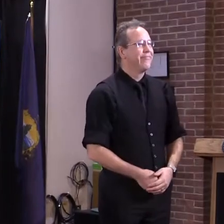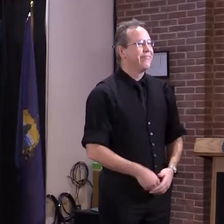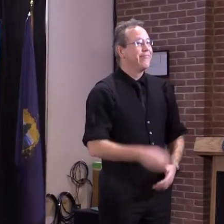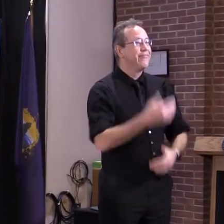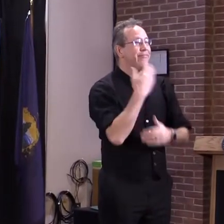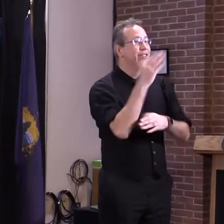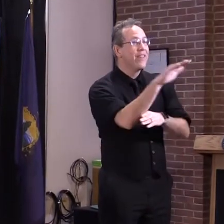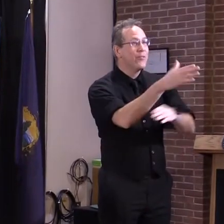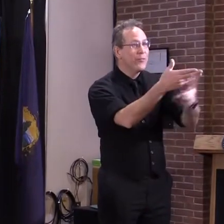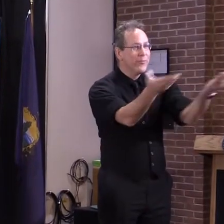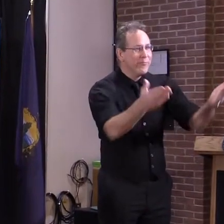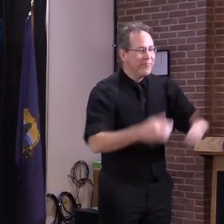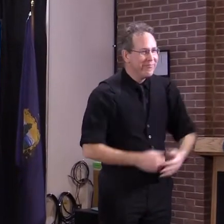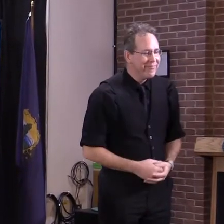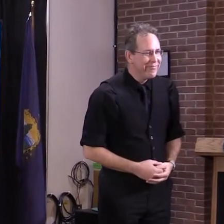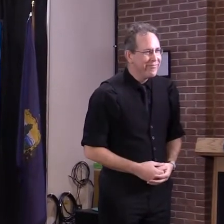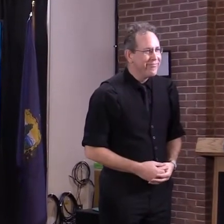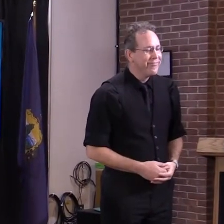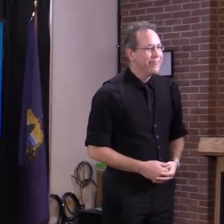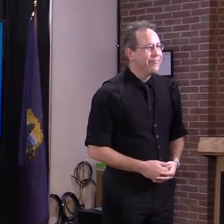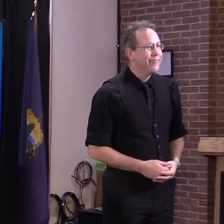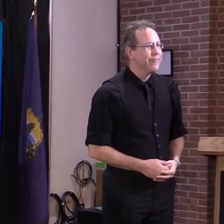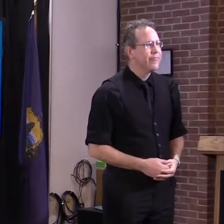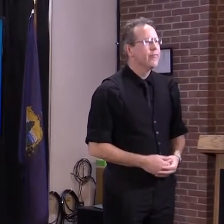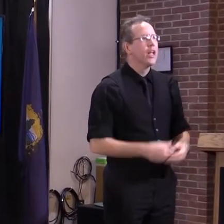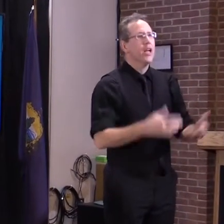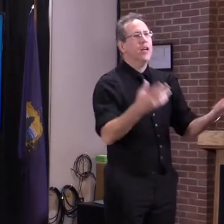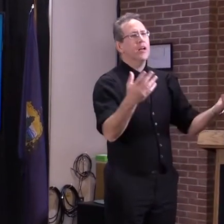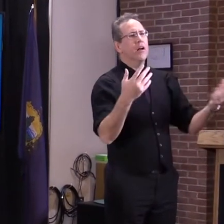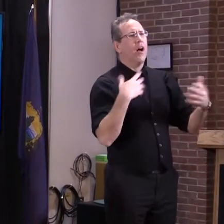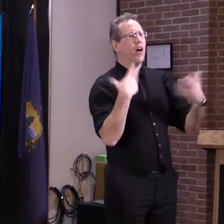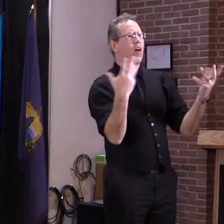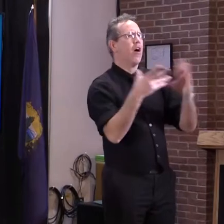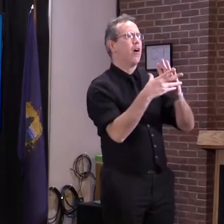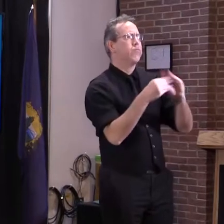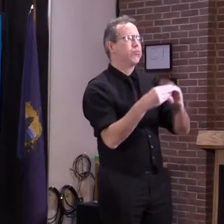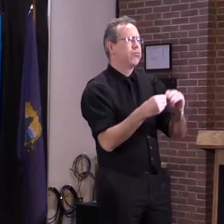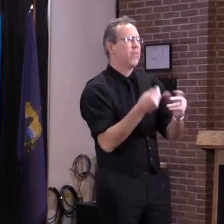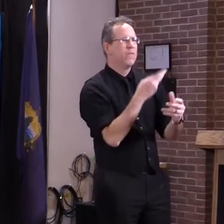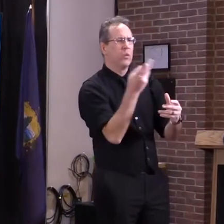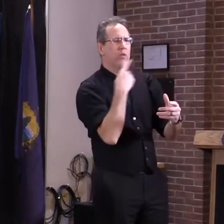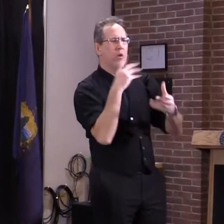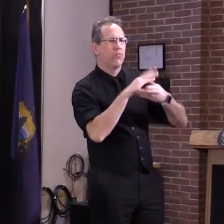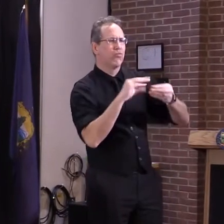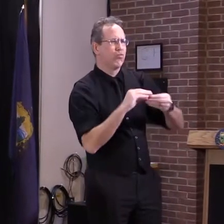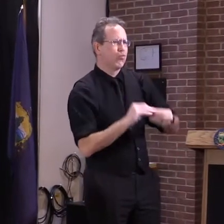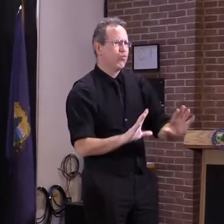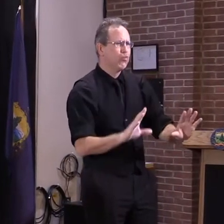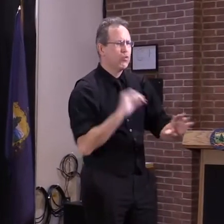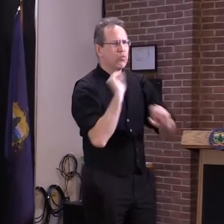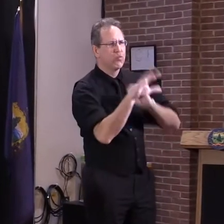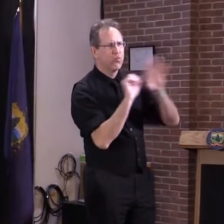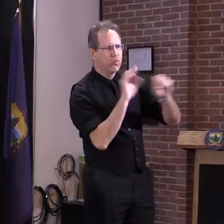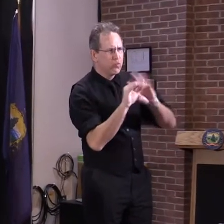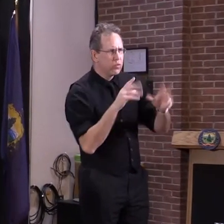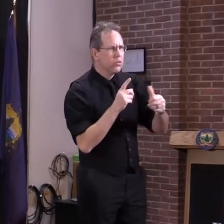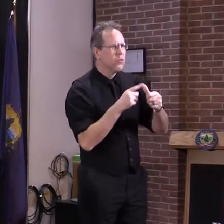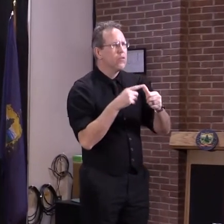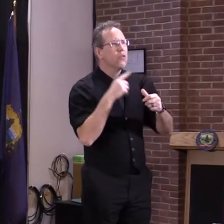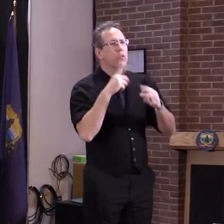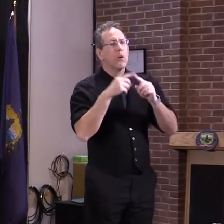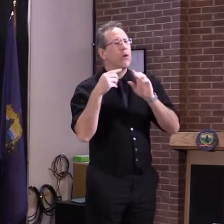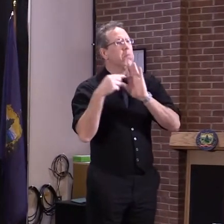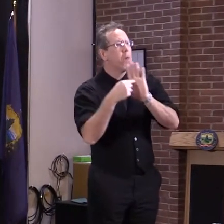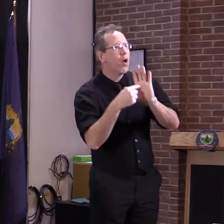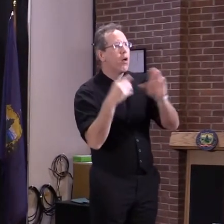Good afternoon, everyone. We've got a few topics to cover today, including the data and modeling update,